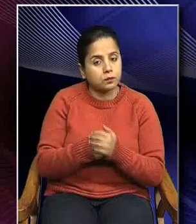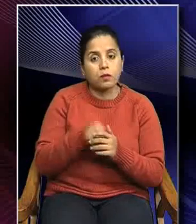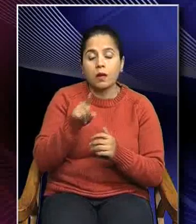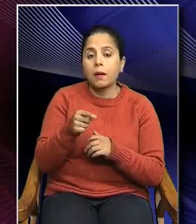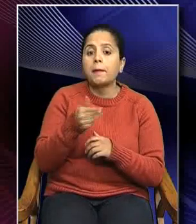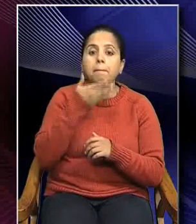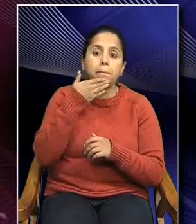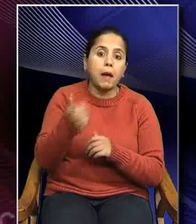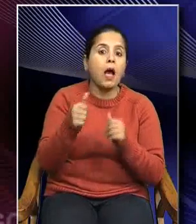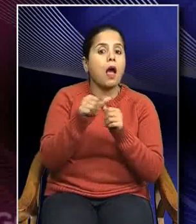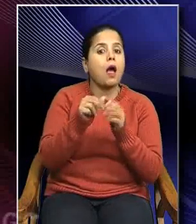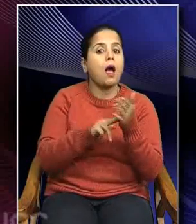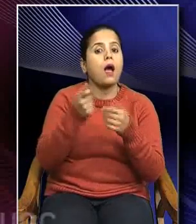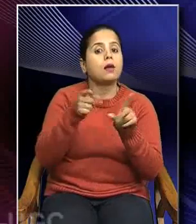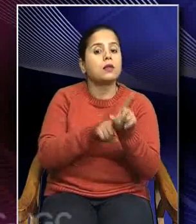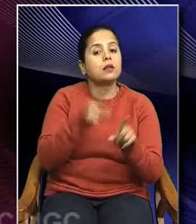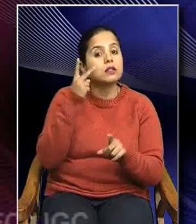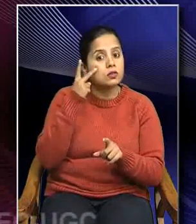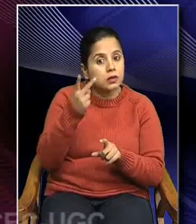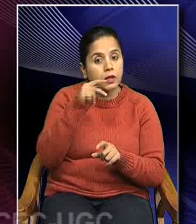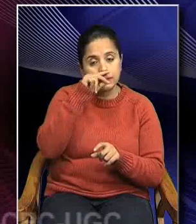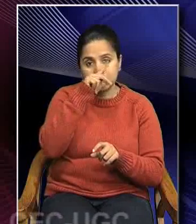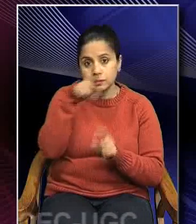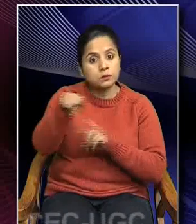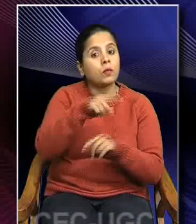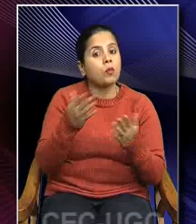analogy that they can draw